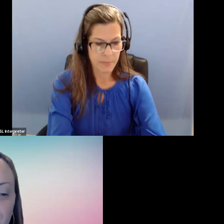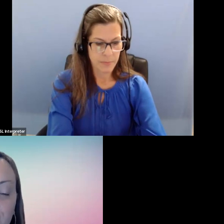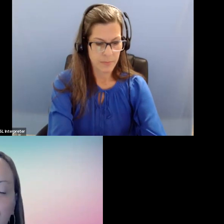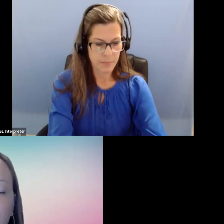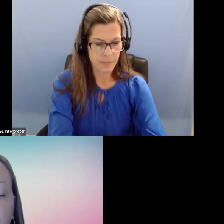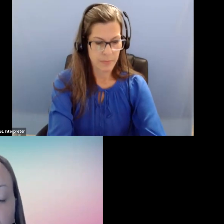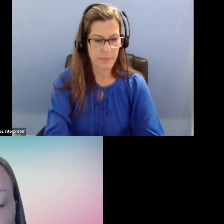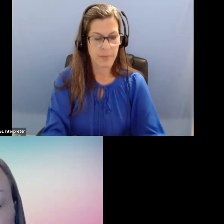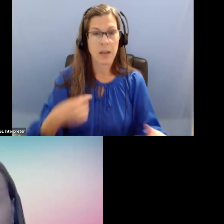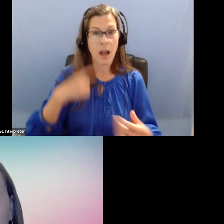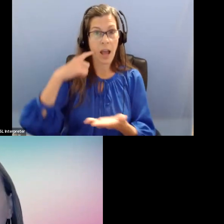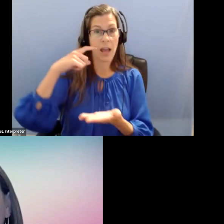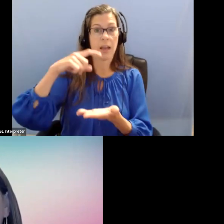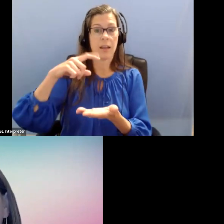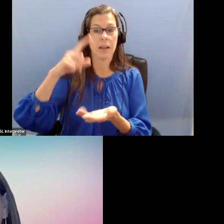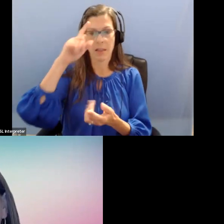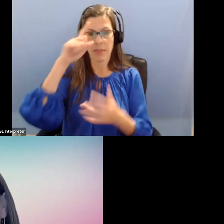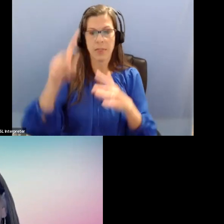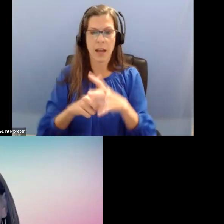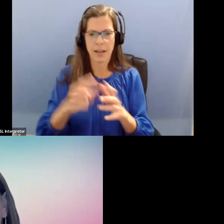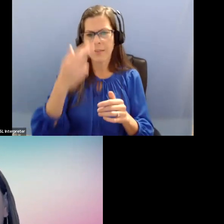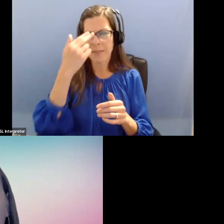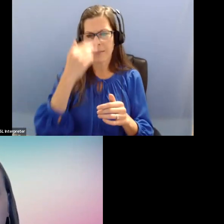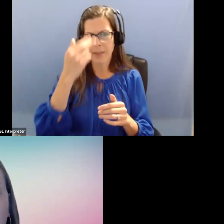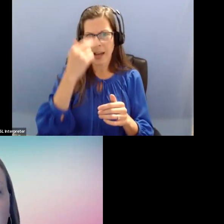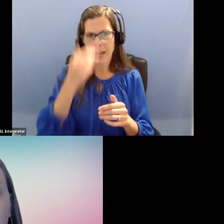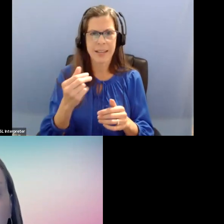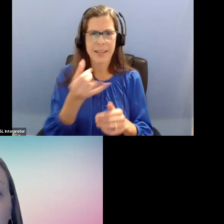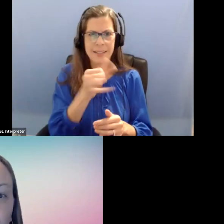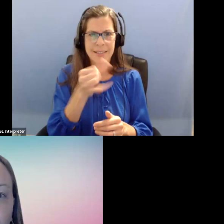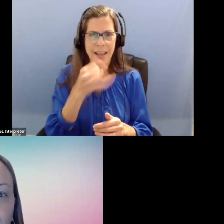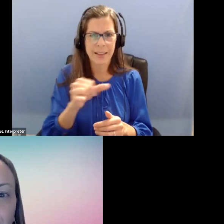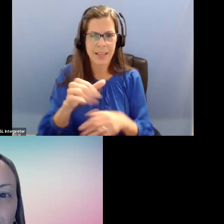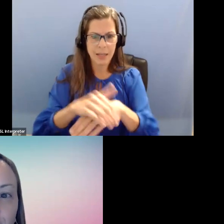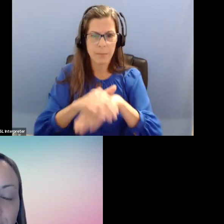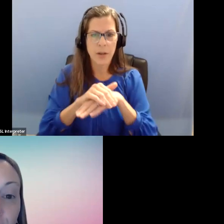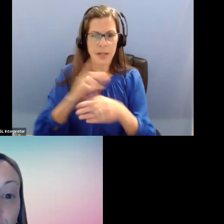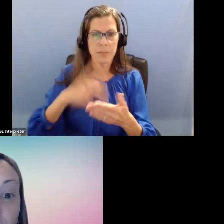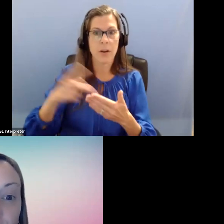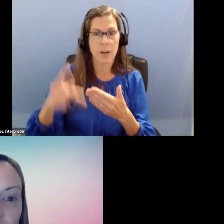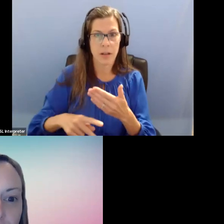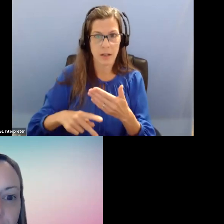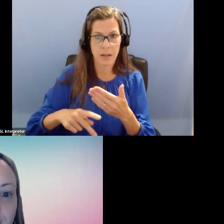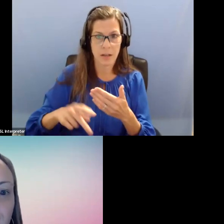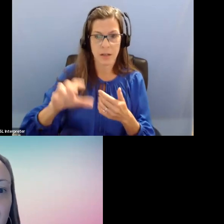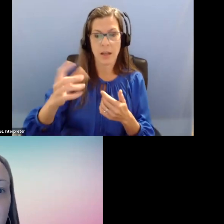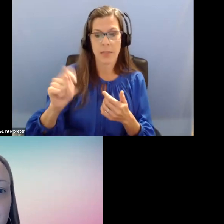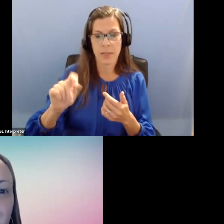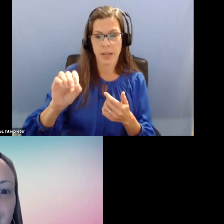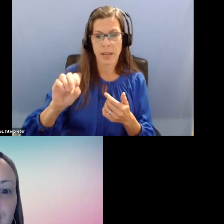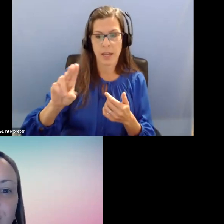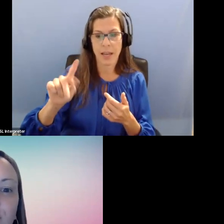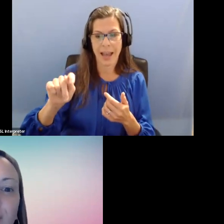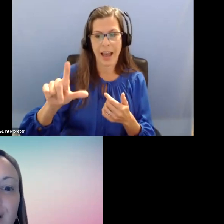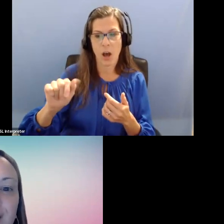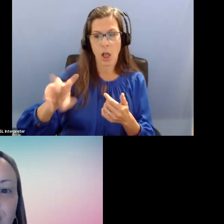thought of this funny, quirky British humor show that we've watched on Prime that maybe people should know is out there. It's called The Outlaws, and